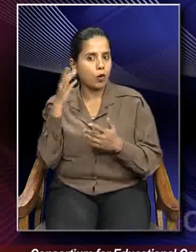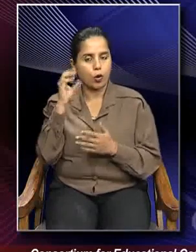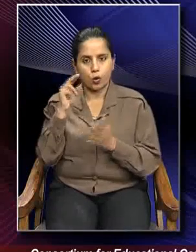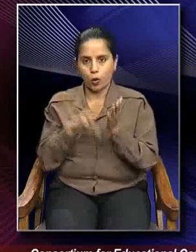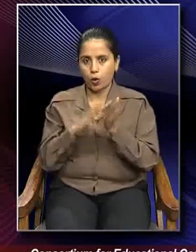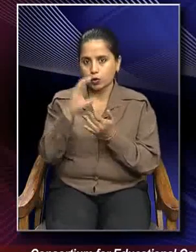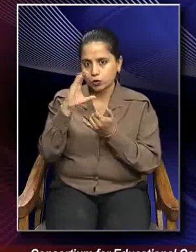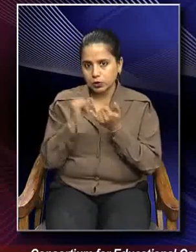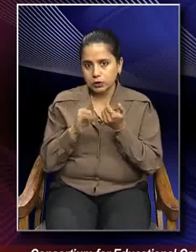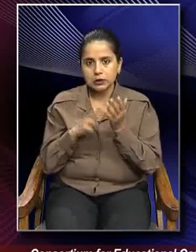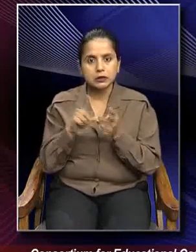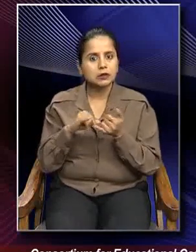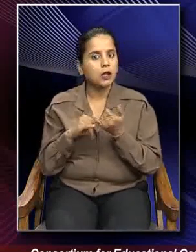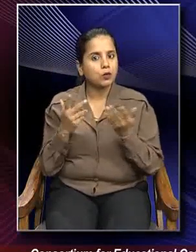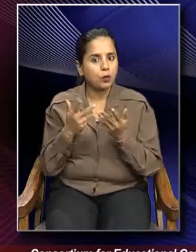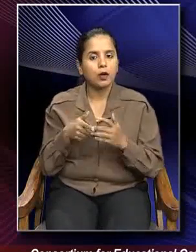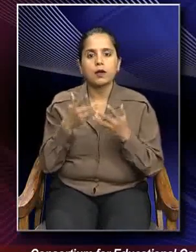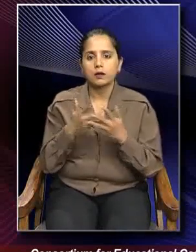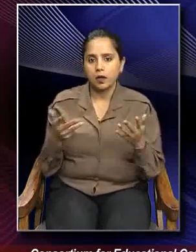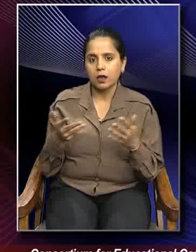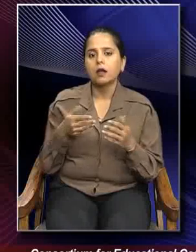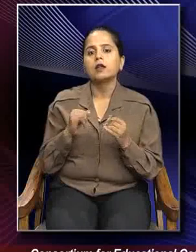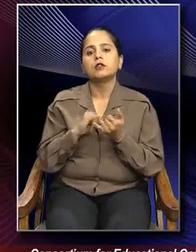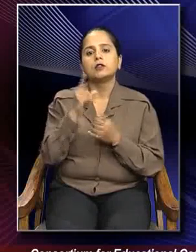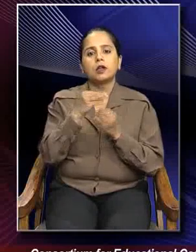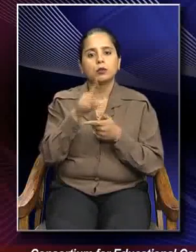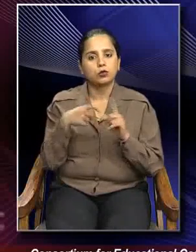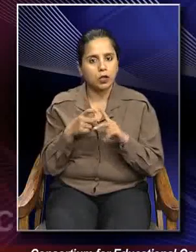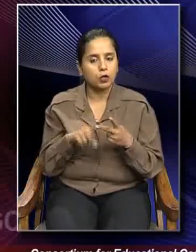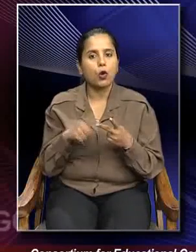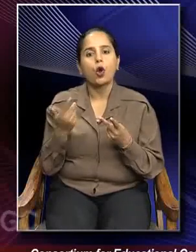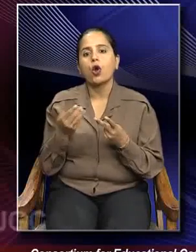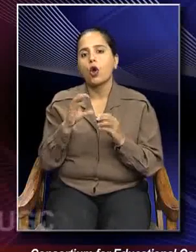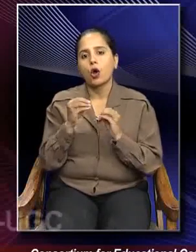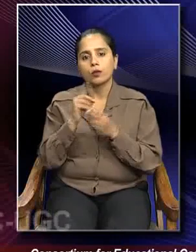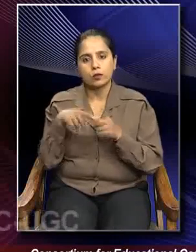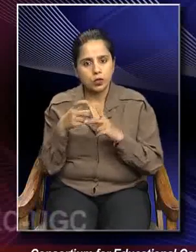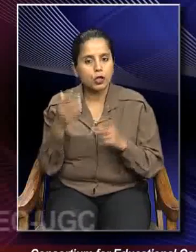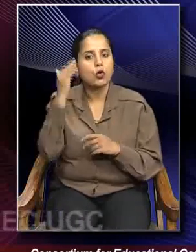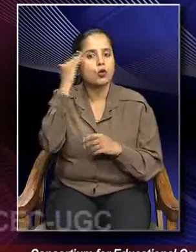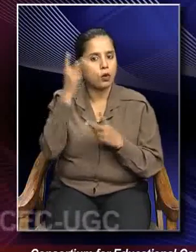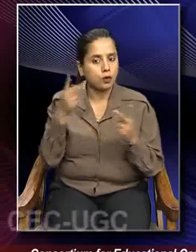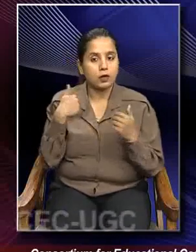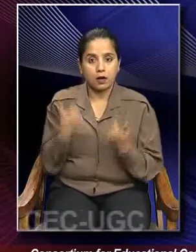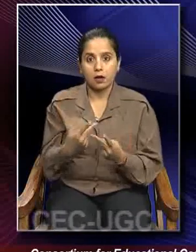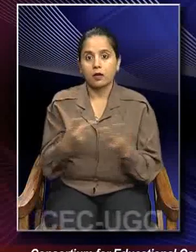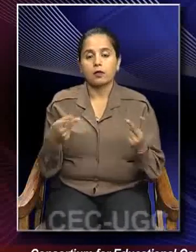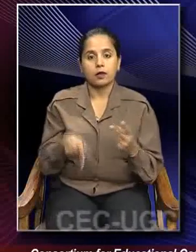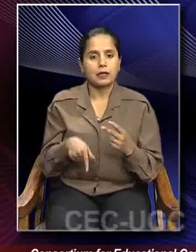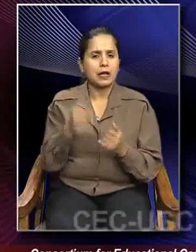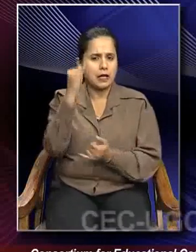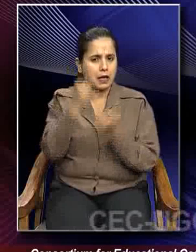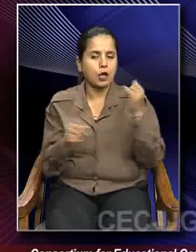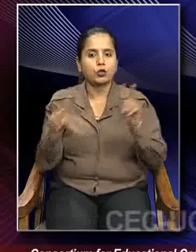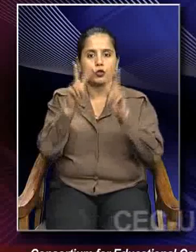and about the subject and object of knowledge. With this we will come to our last